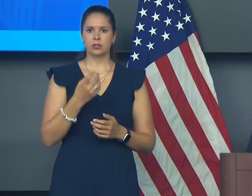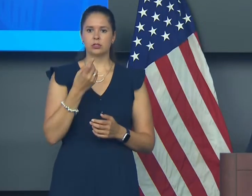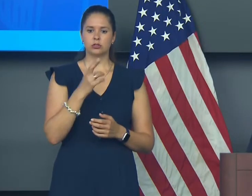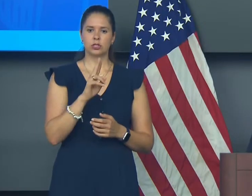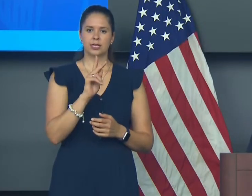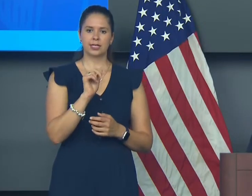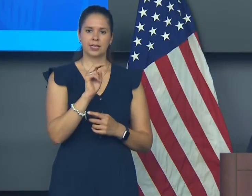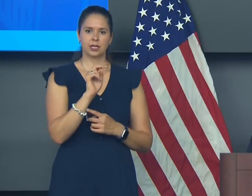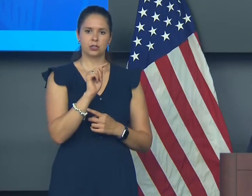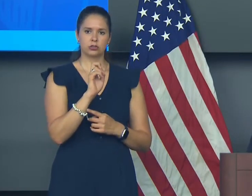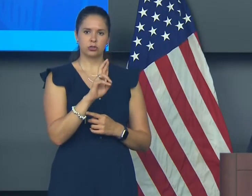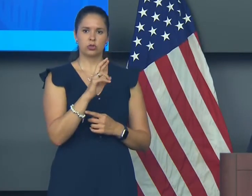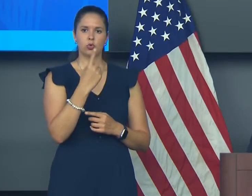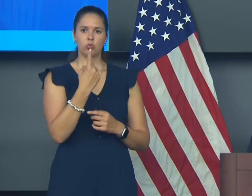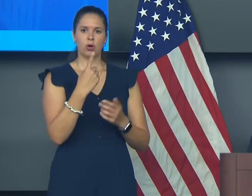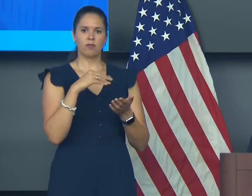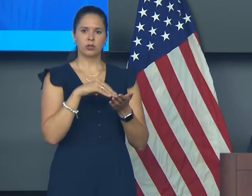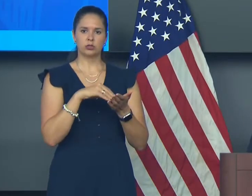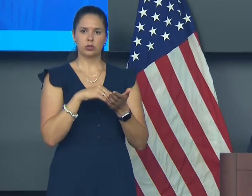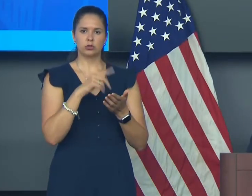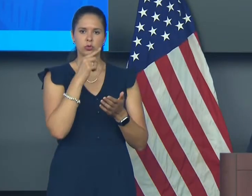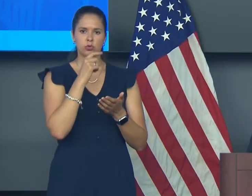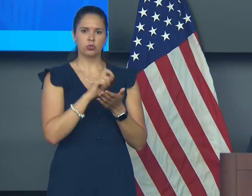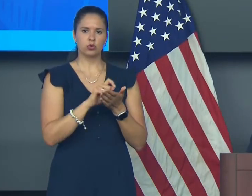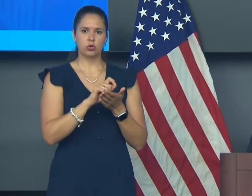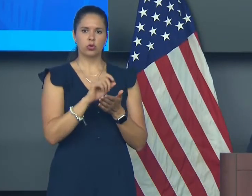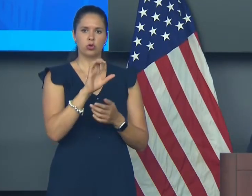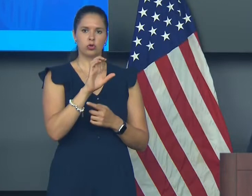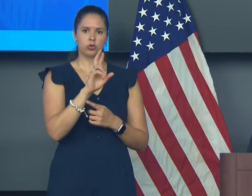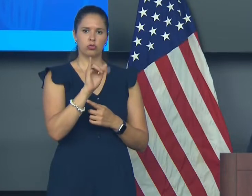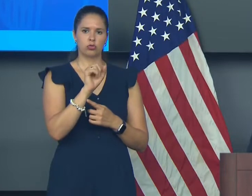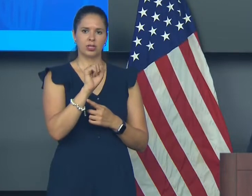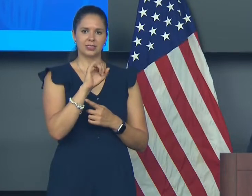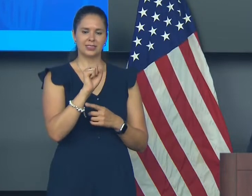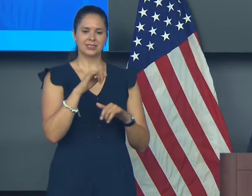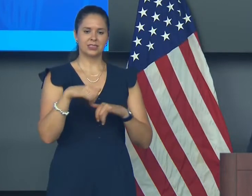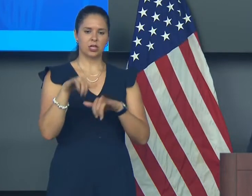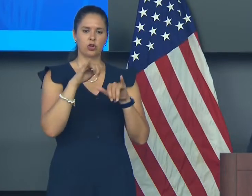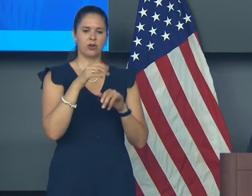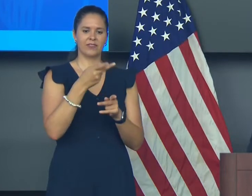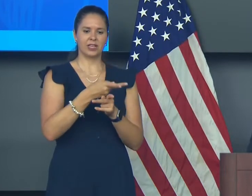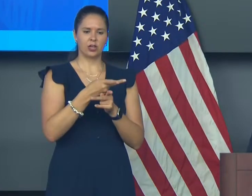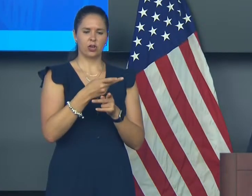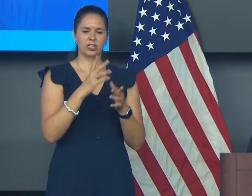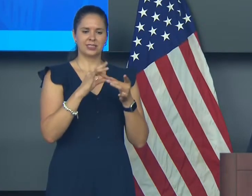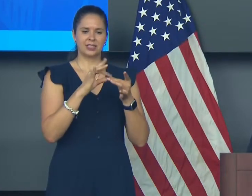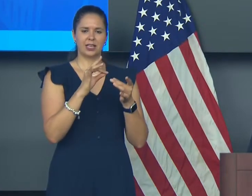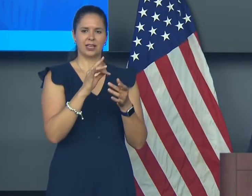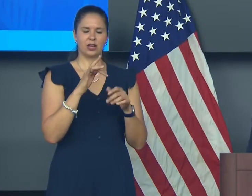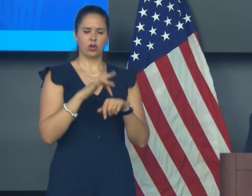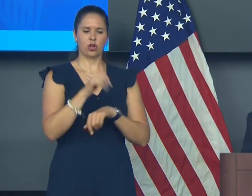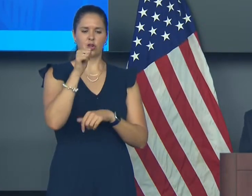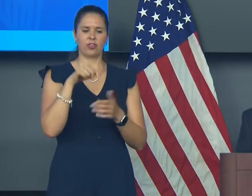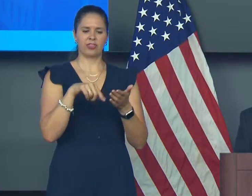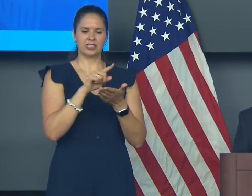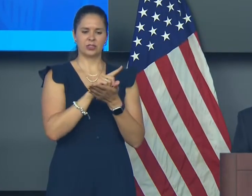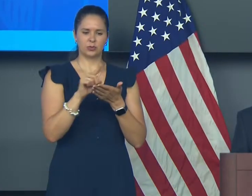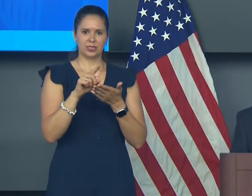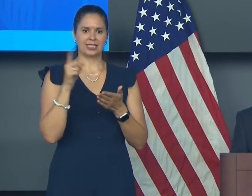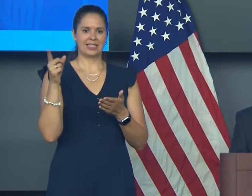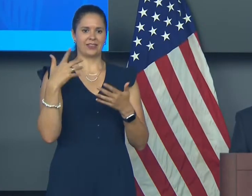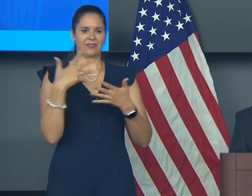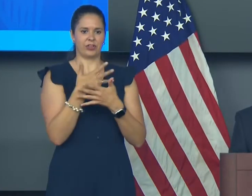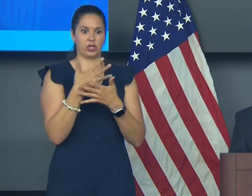Dr. Cantor, one of the doctors who wrote the crisis standards of care said earlier this week that he fears, given this